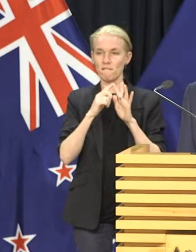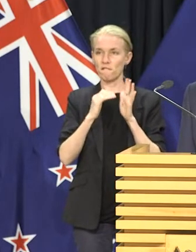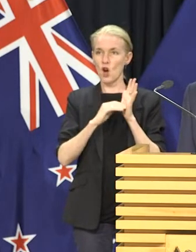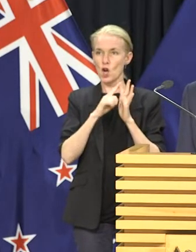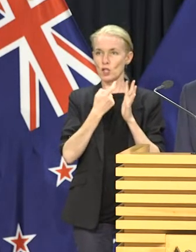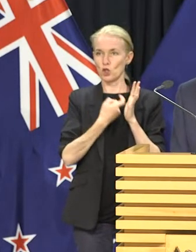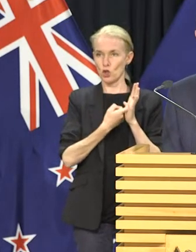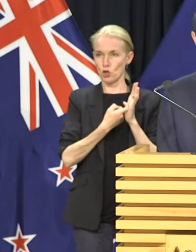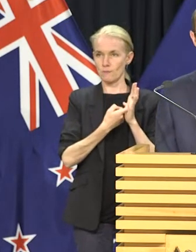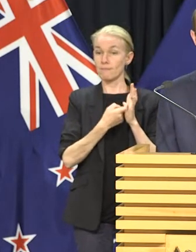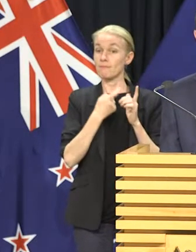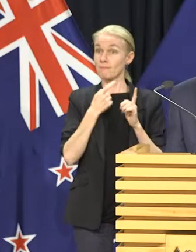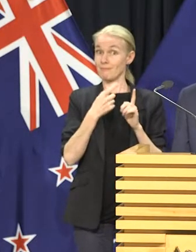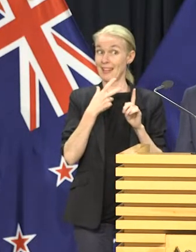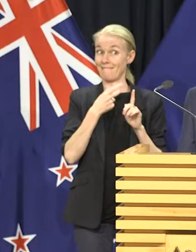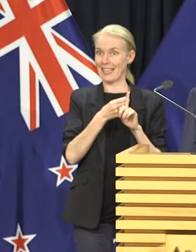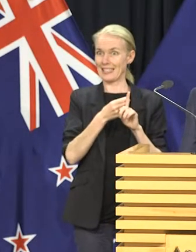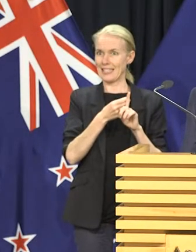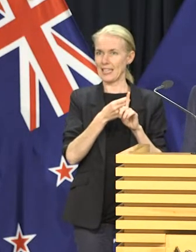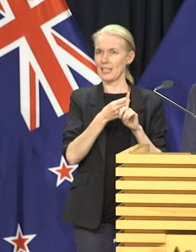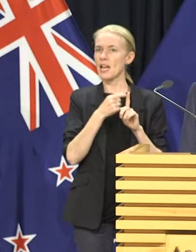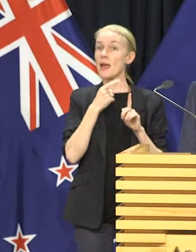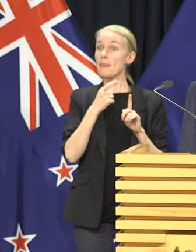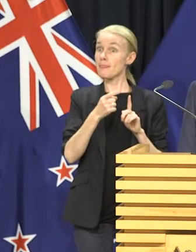Is that part of the reason that we're down the queue?